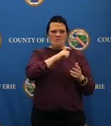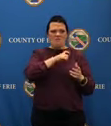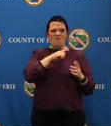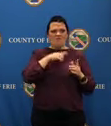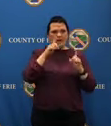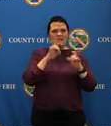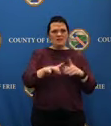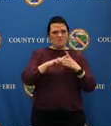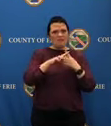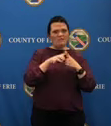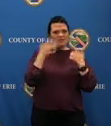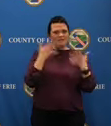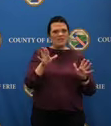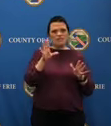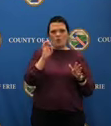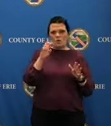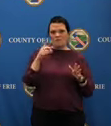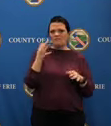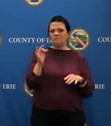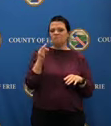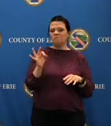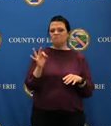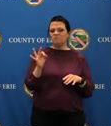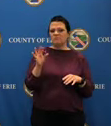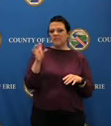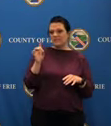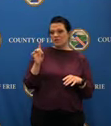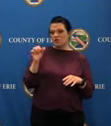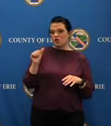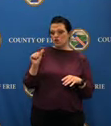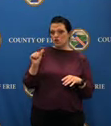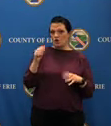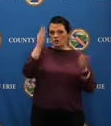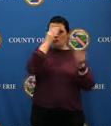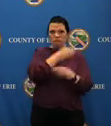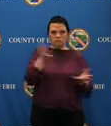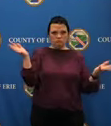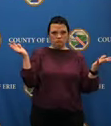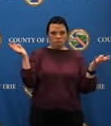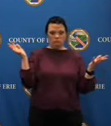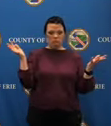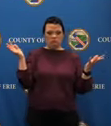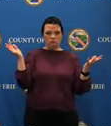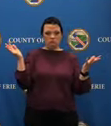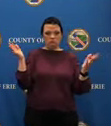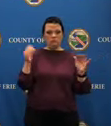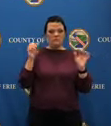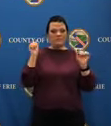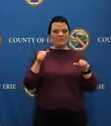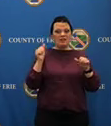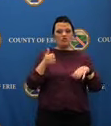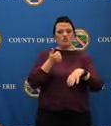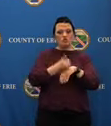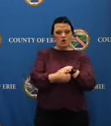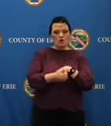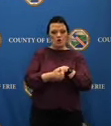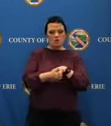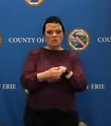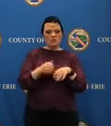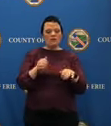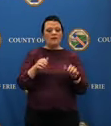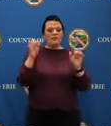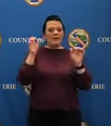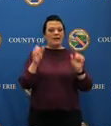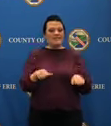positive for COVID-19. The district attorney is letting everybody know that potential charges may include attempted assault